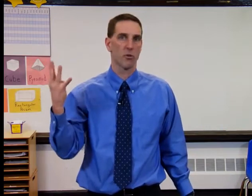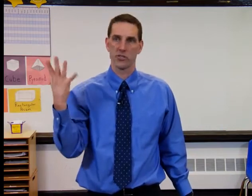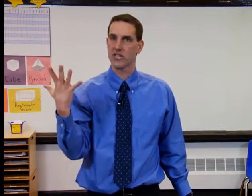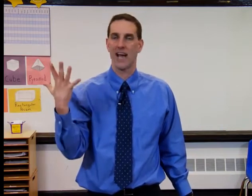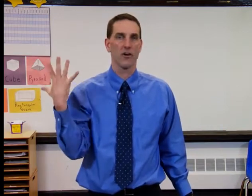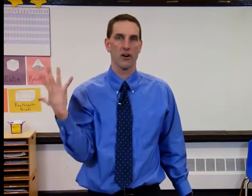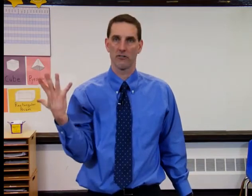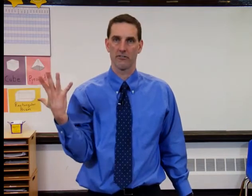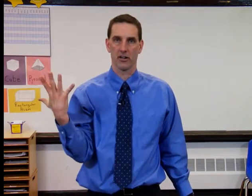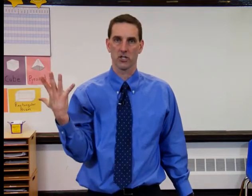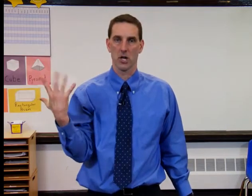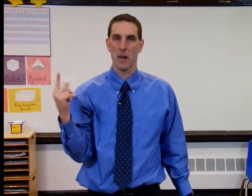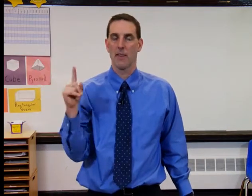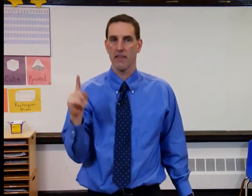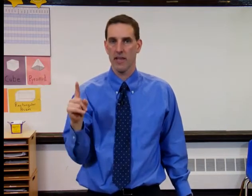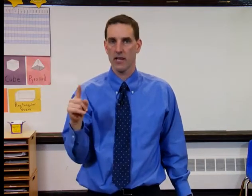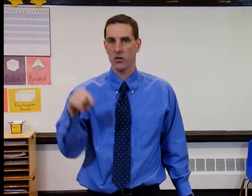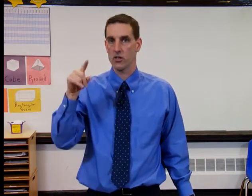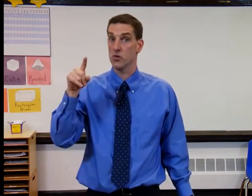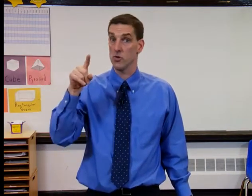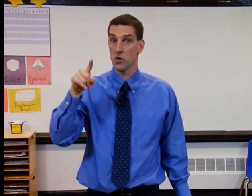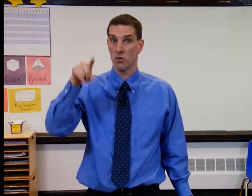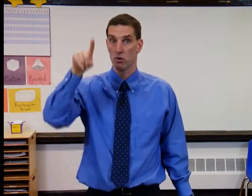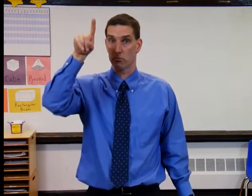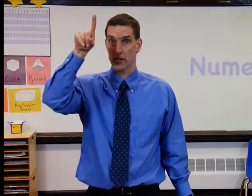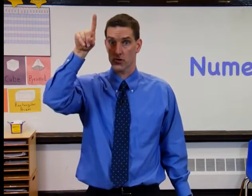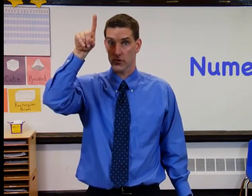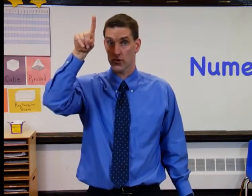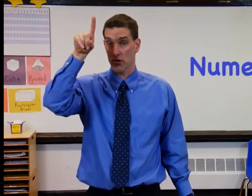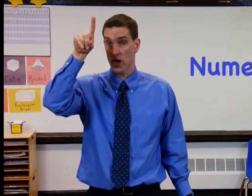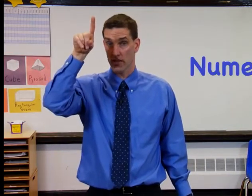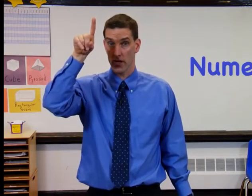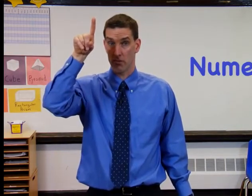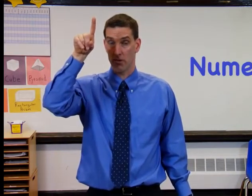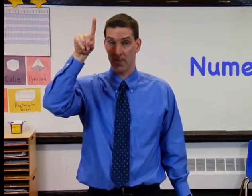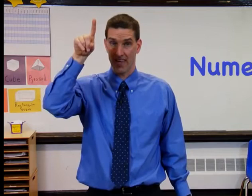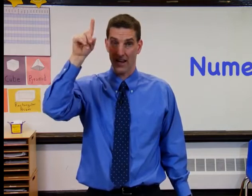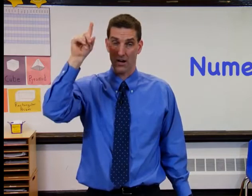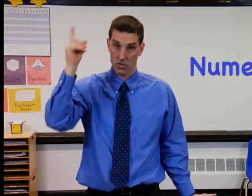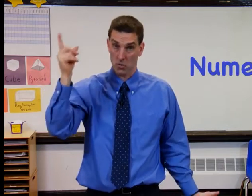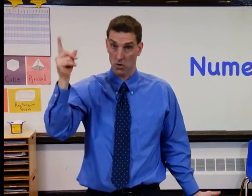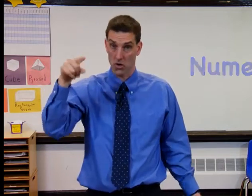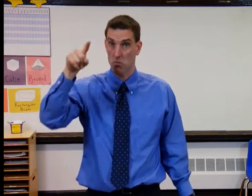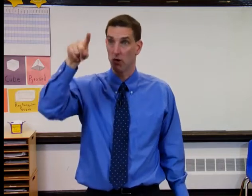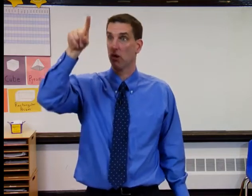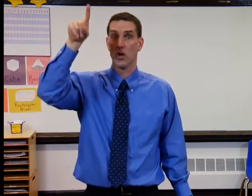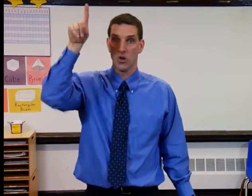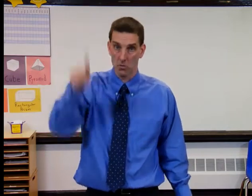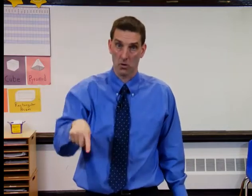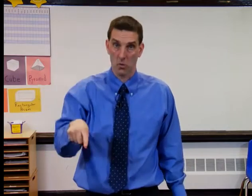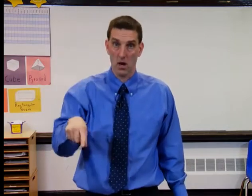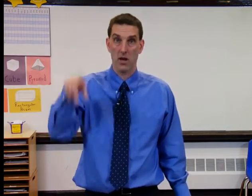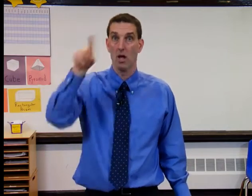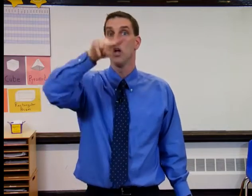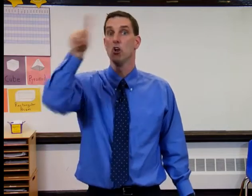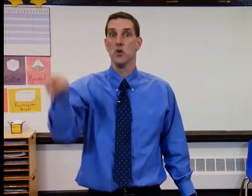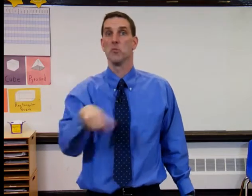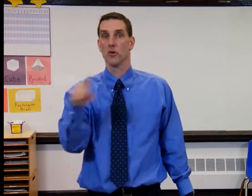just counting on our fingers. Then you can do numerals by sort of drawing the number in the air. So the word numeral, numeral 1, numeral